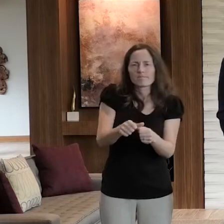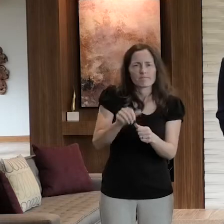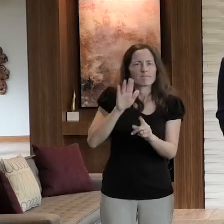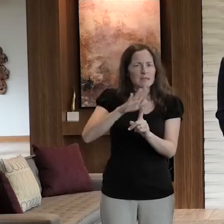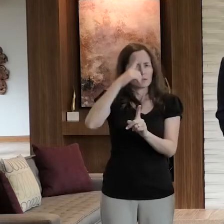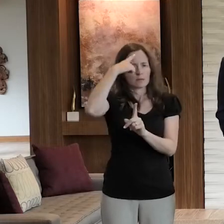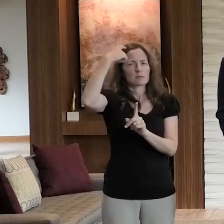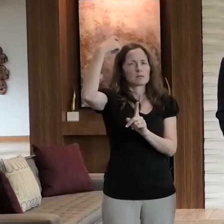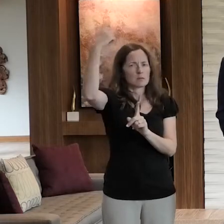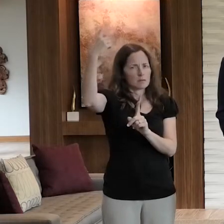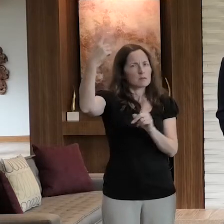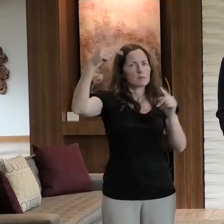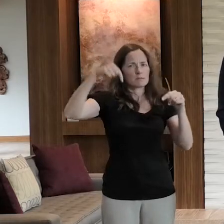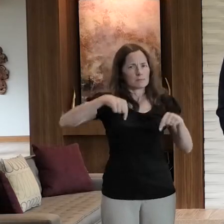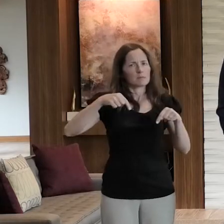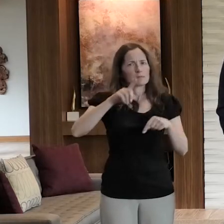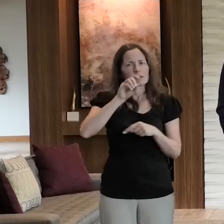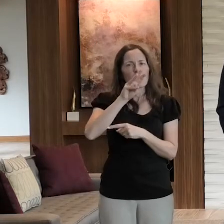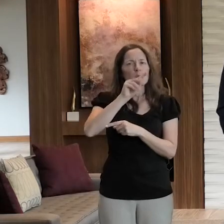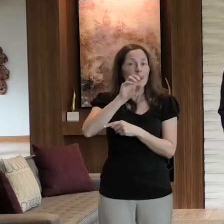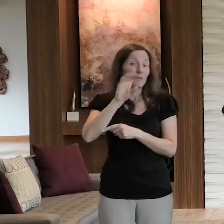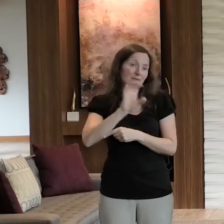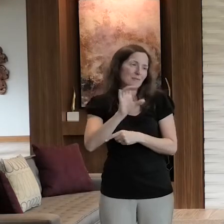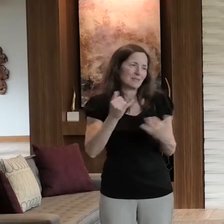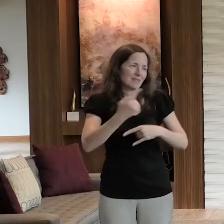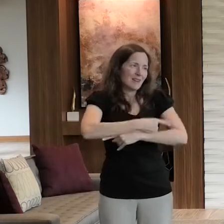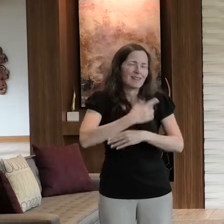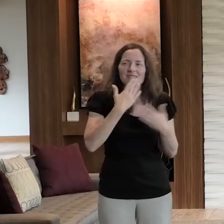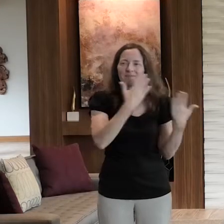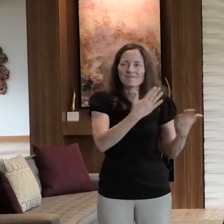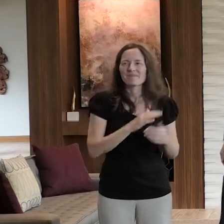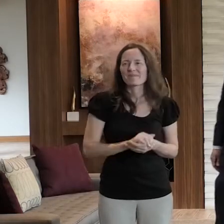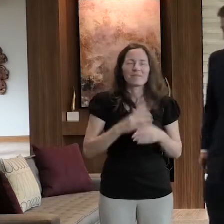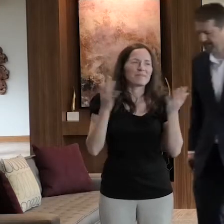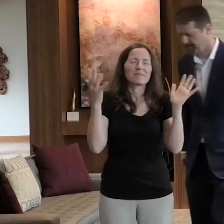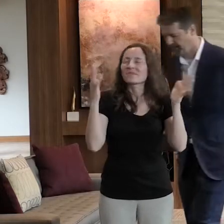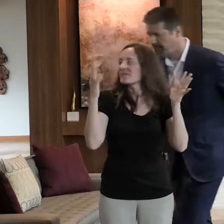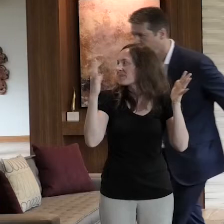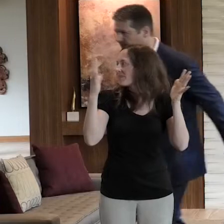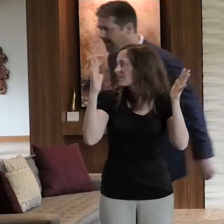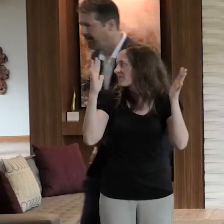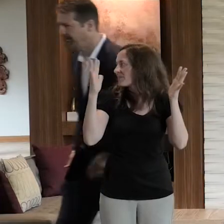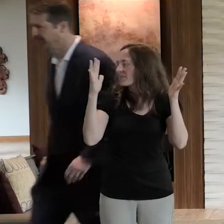what we're doing in downtown Columbia today. Thank you.